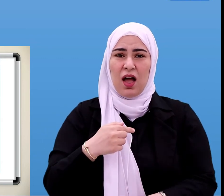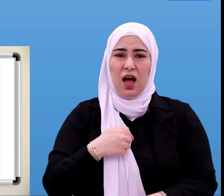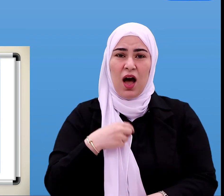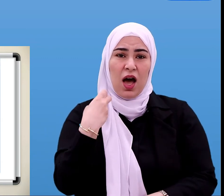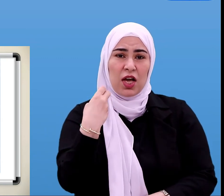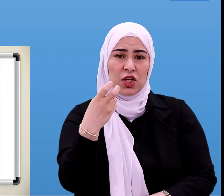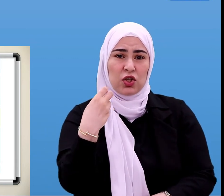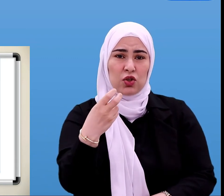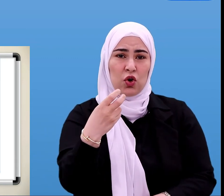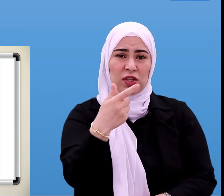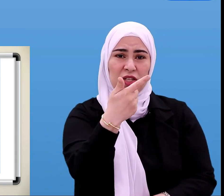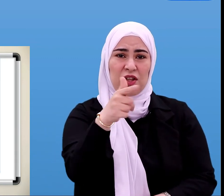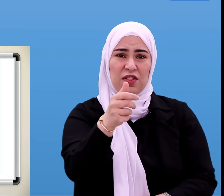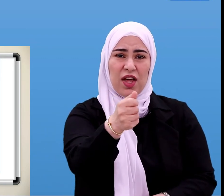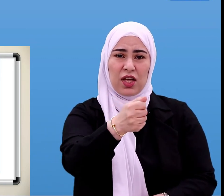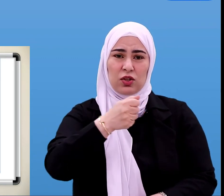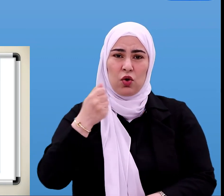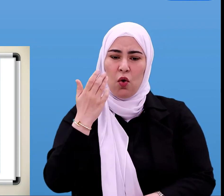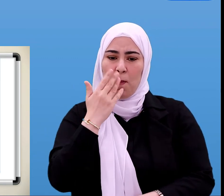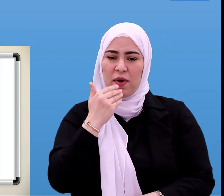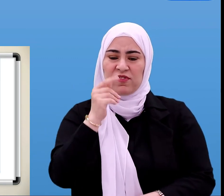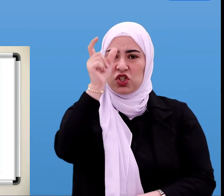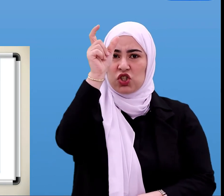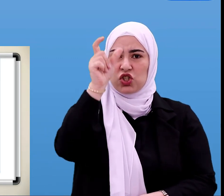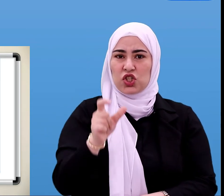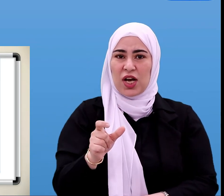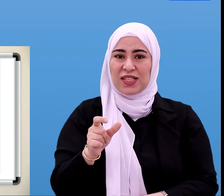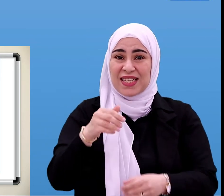was in the house. So inside the house.